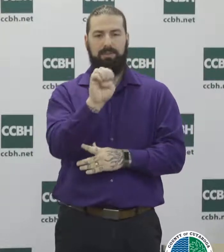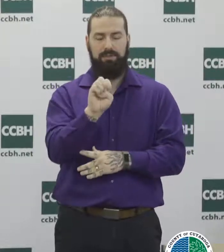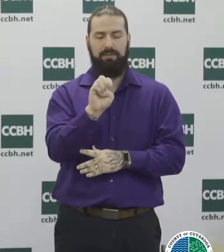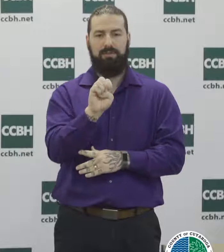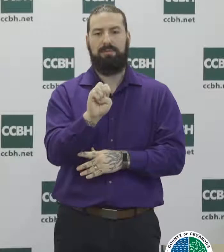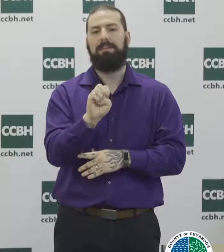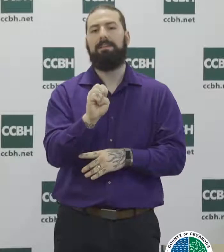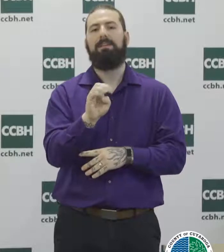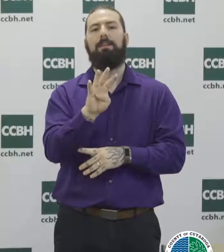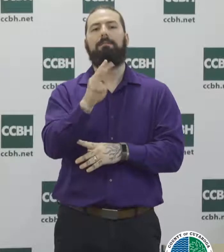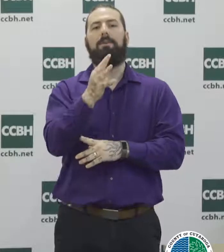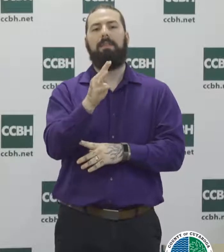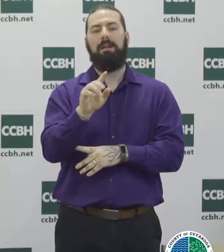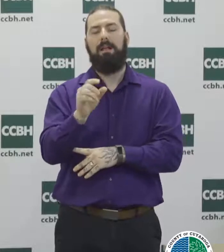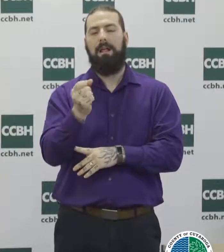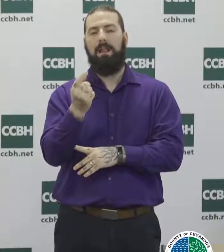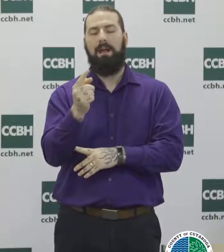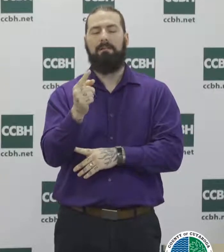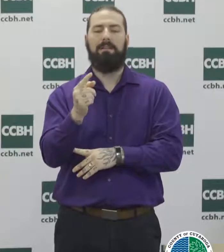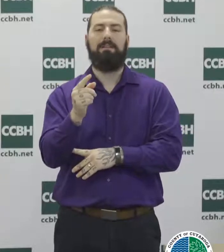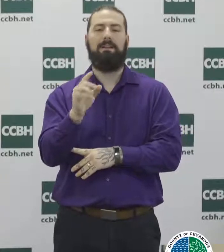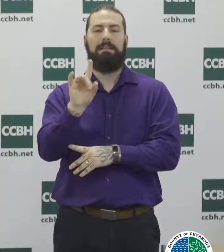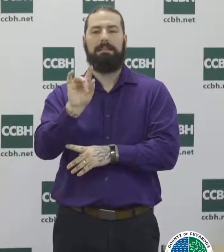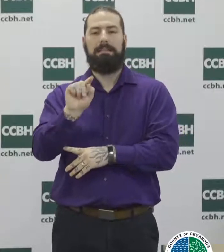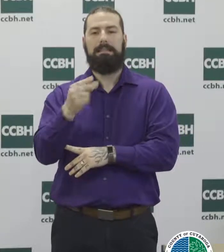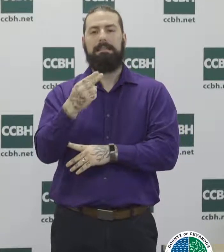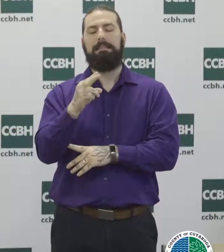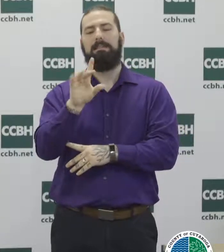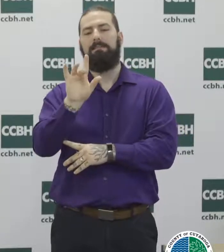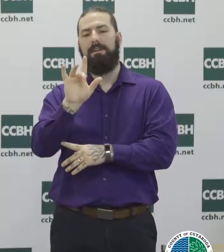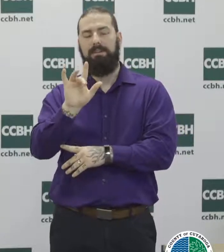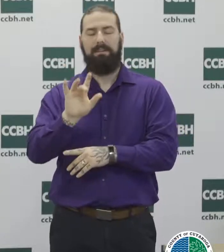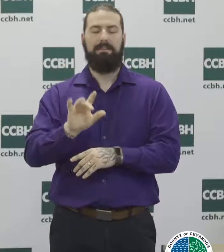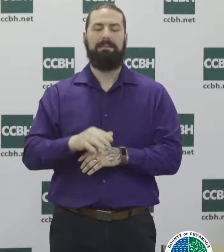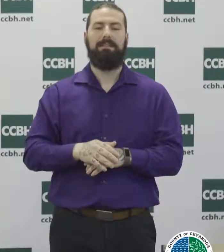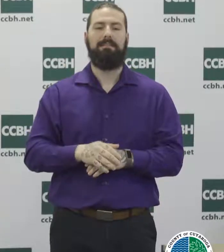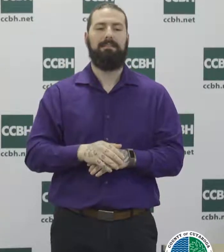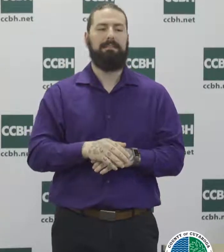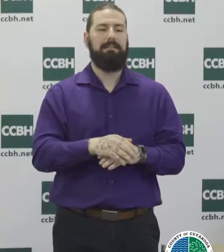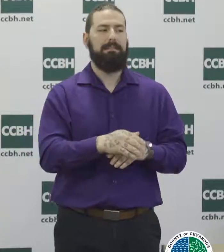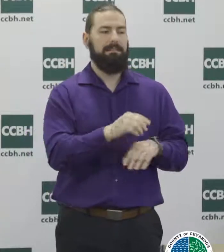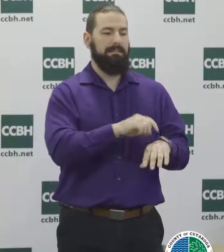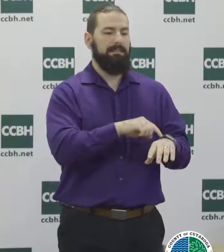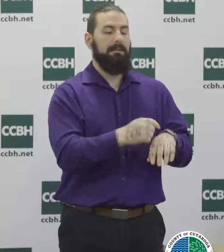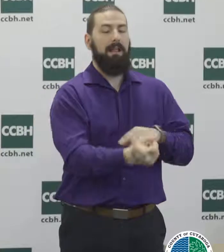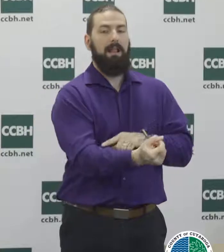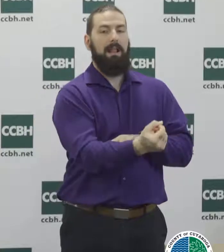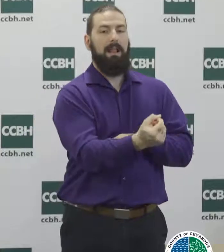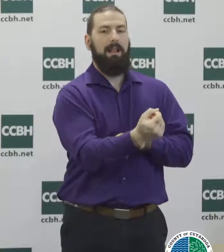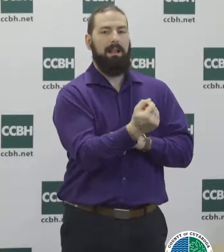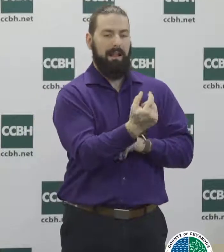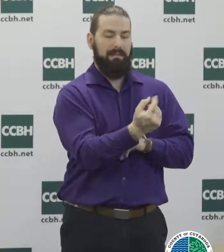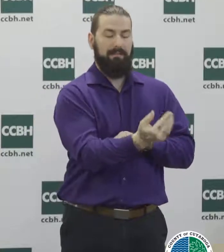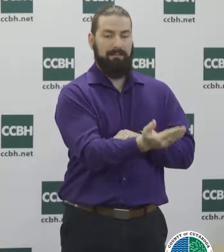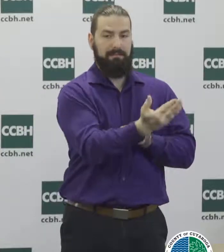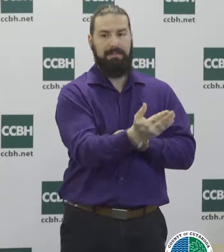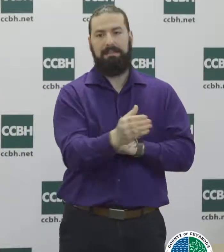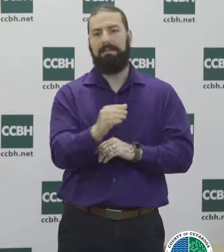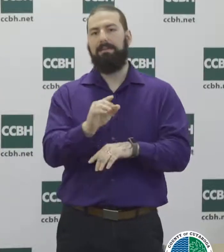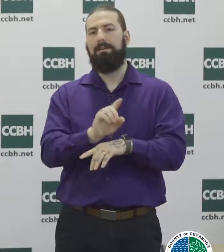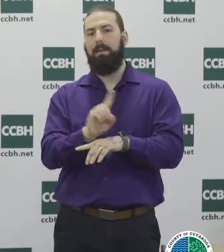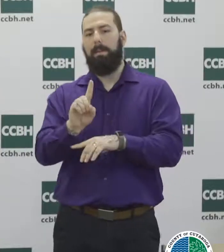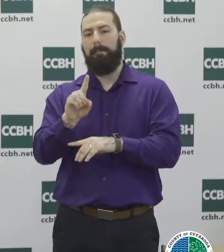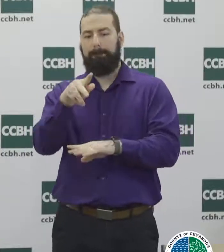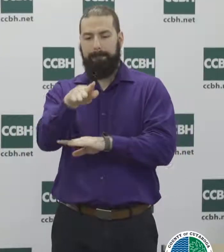4th, 11th, 18th, and 25th. From 11 a.m. to 1 p.m. at the district's high